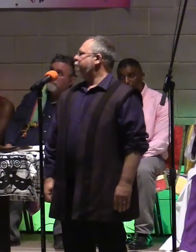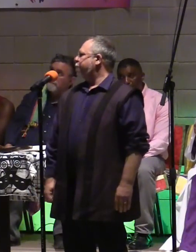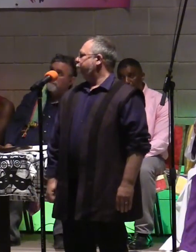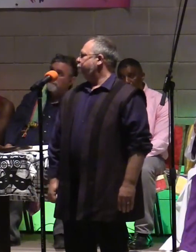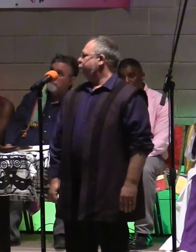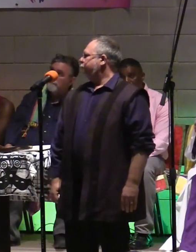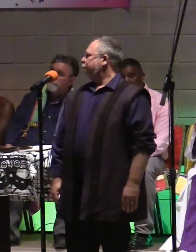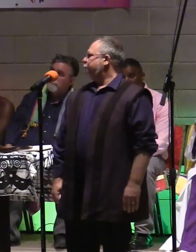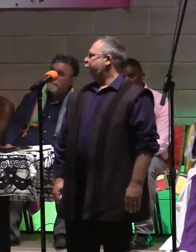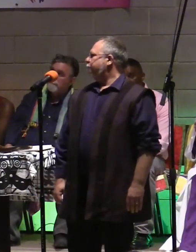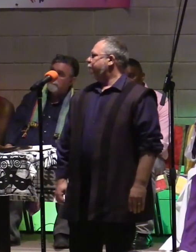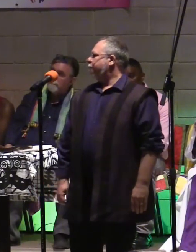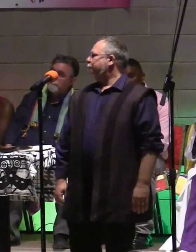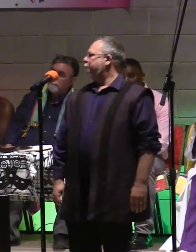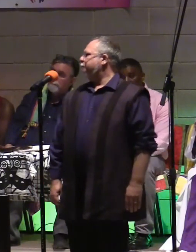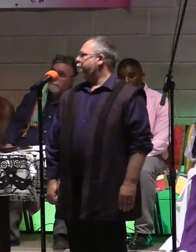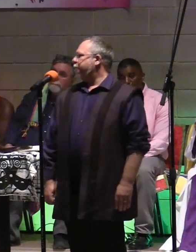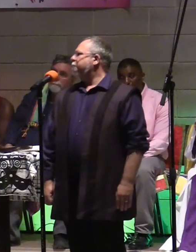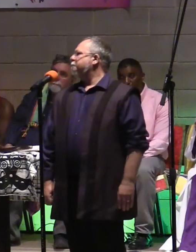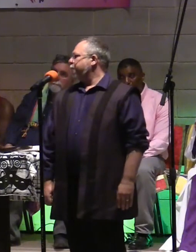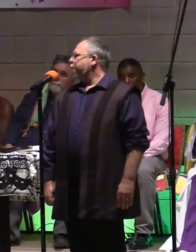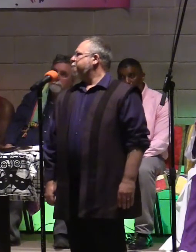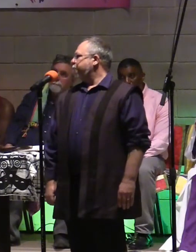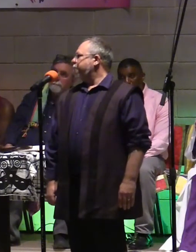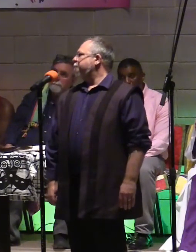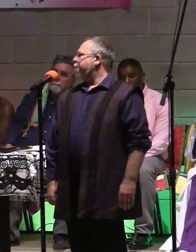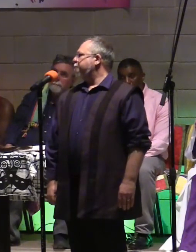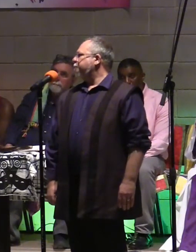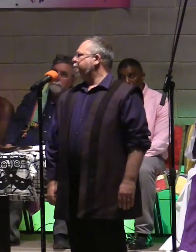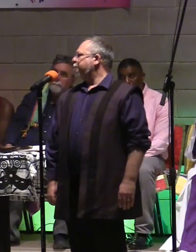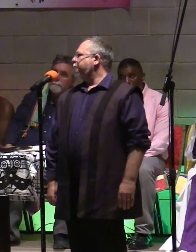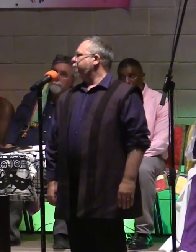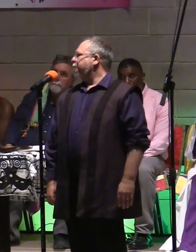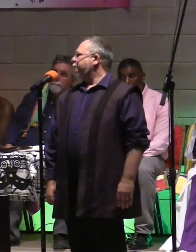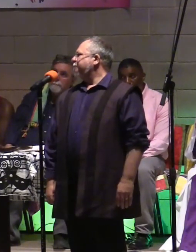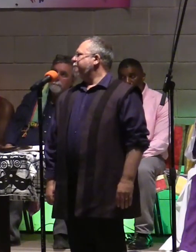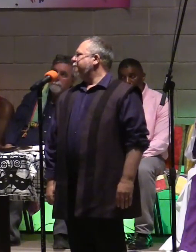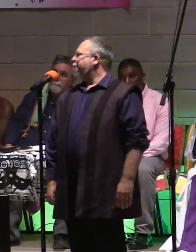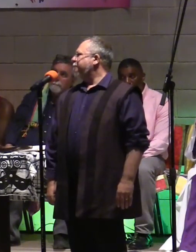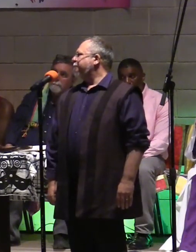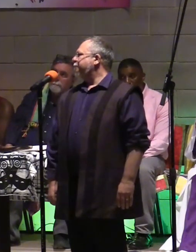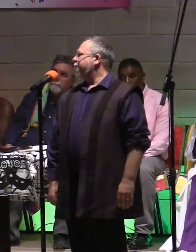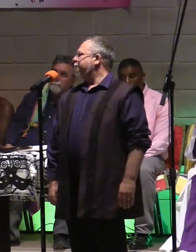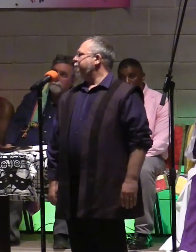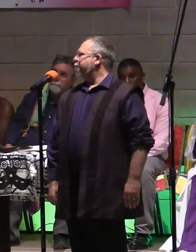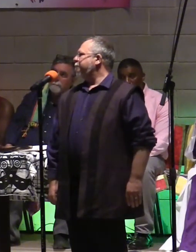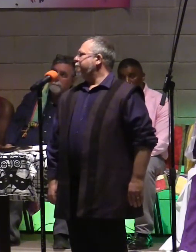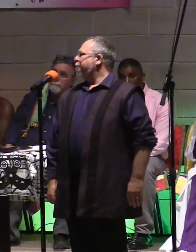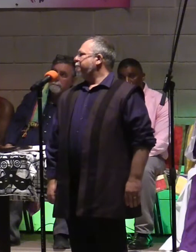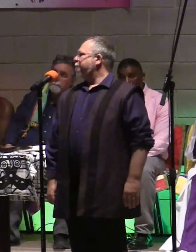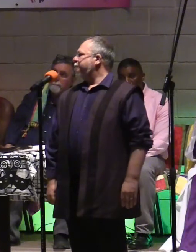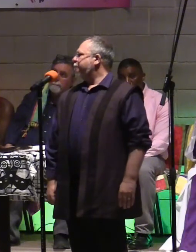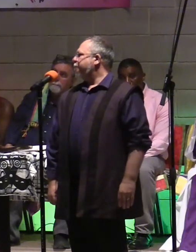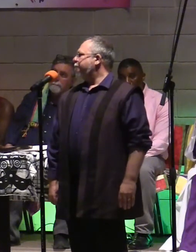cannot. Together, we can do great things. So perhaps that was in mind. And as we move forward, I just